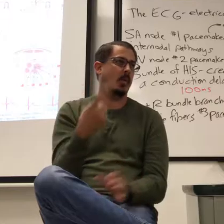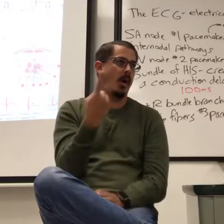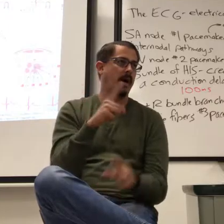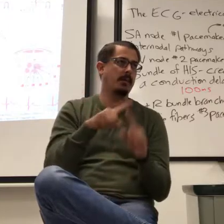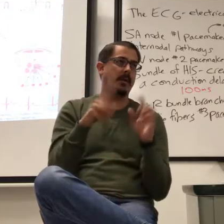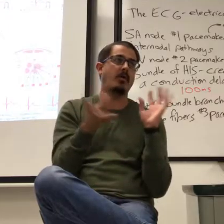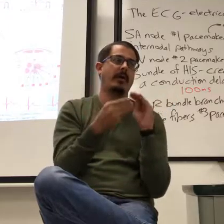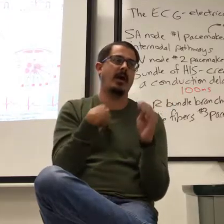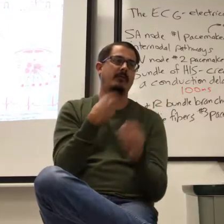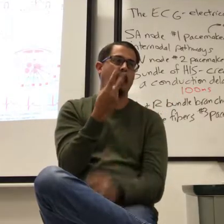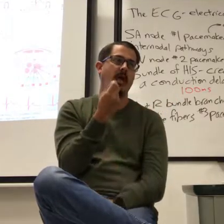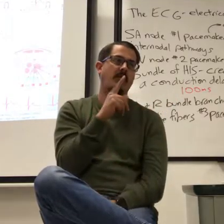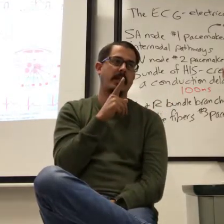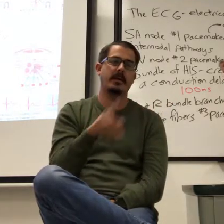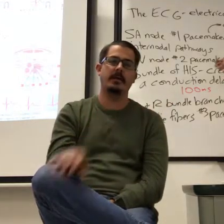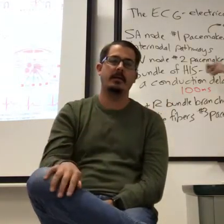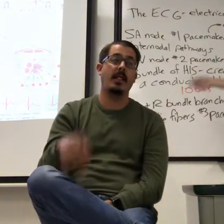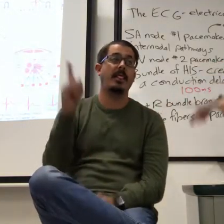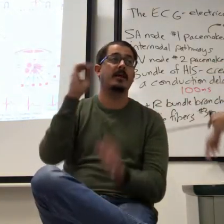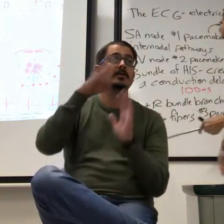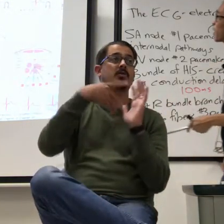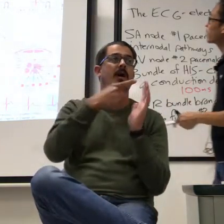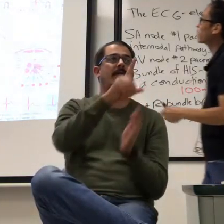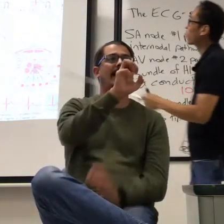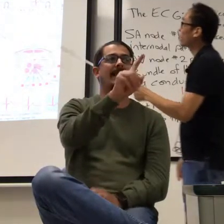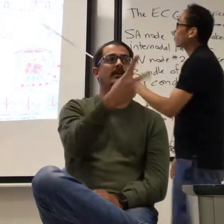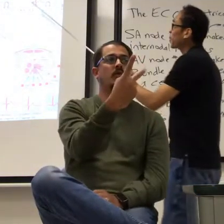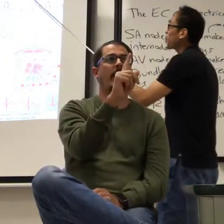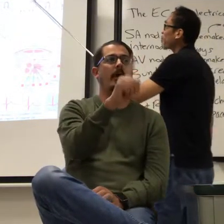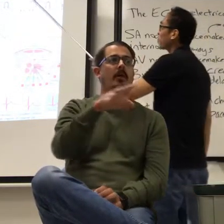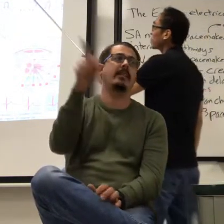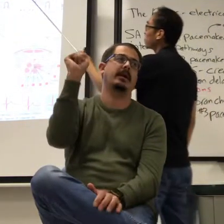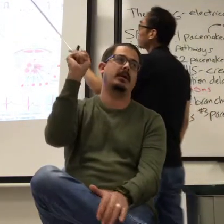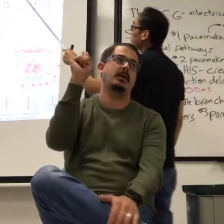two. On this graph, lead two is right here.